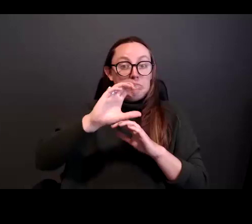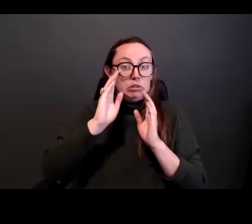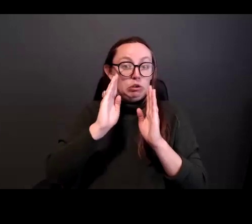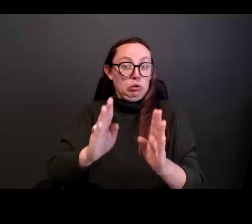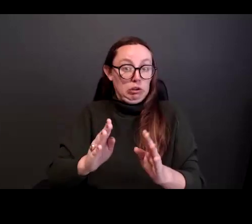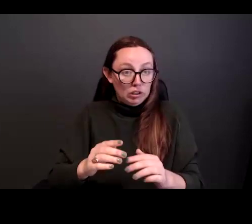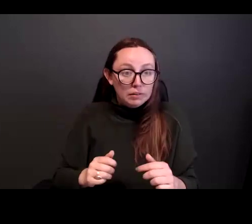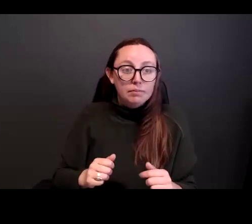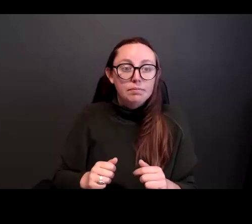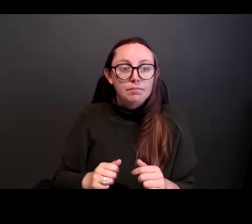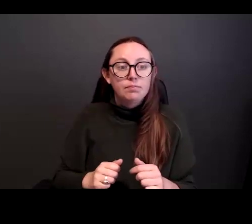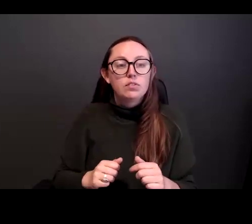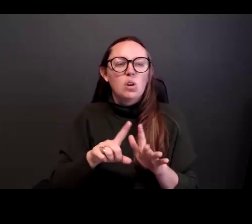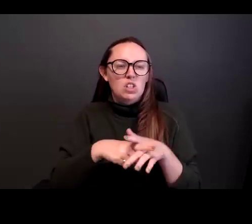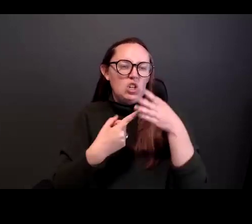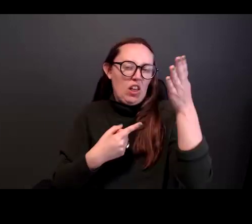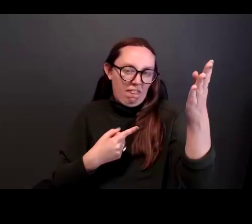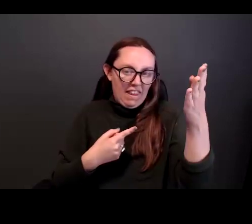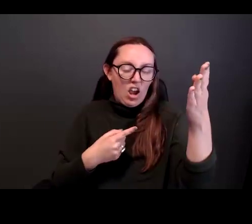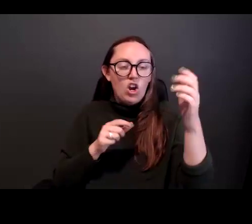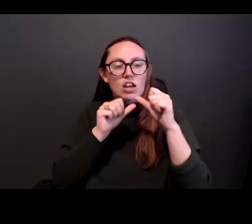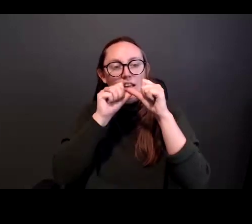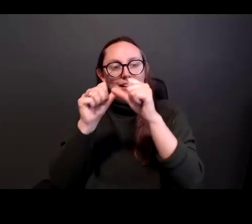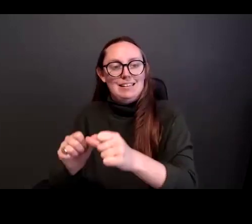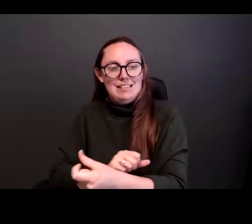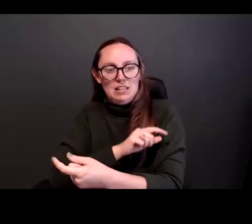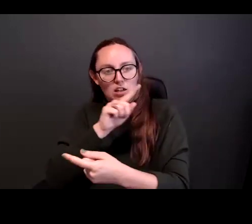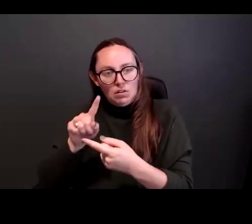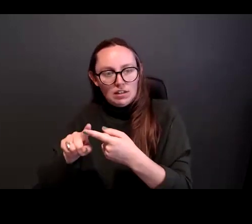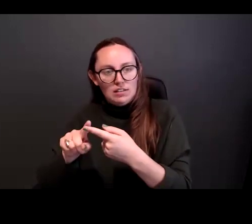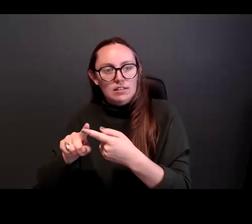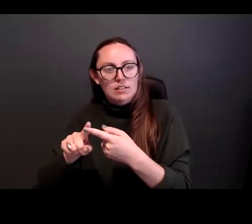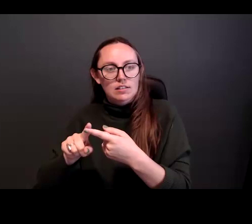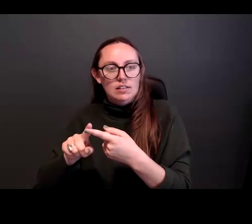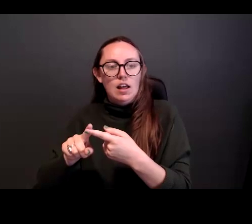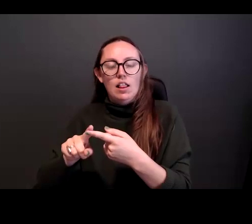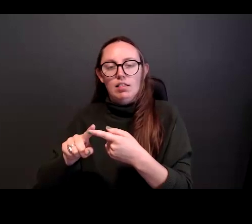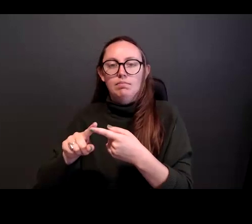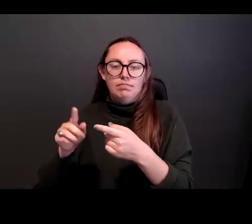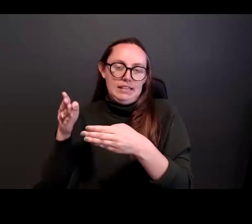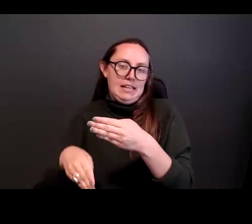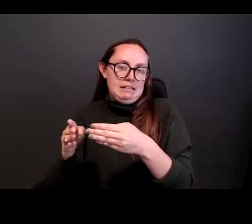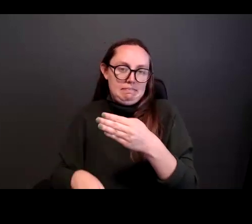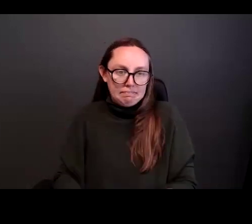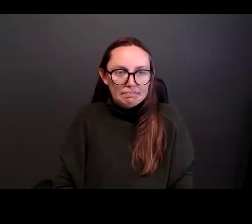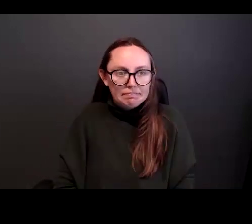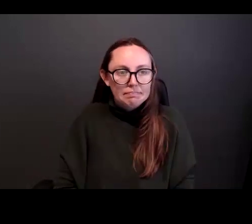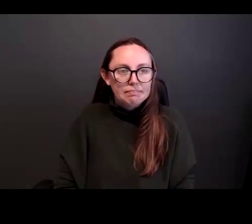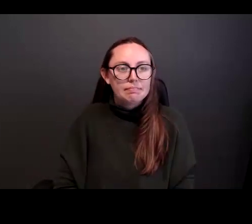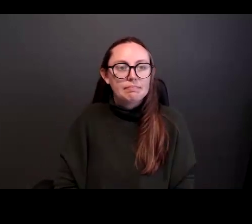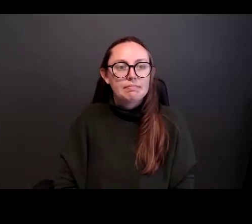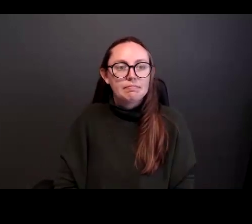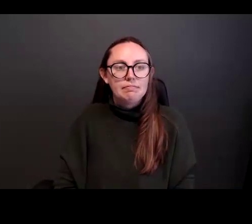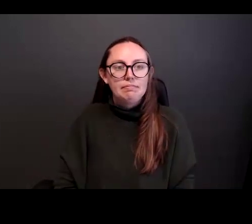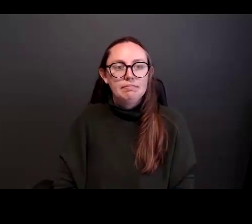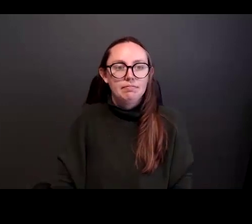down to when she said, she told me all about you. I'll be at your place tomorrow morning. So we can maybe focus more on